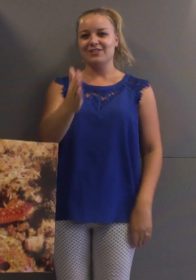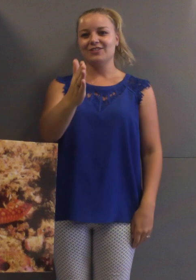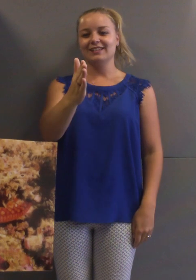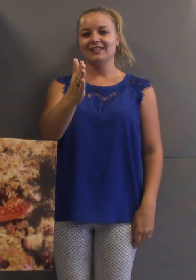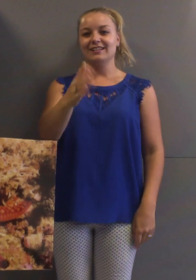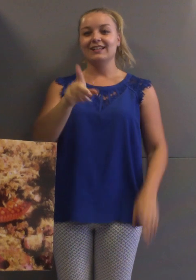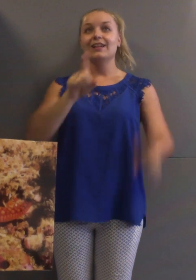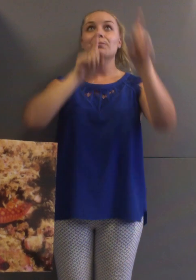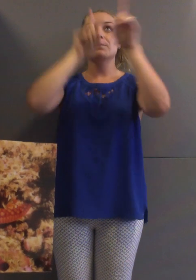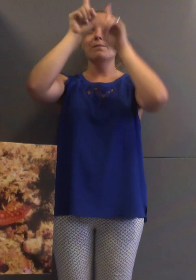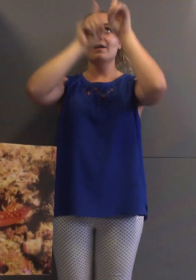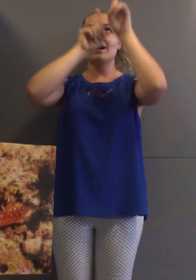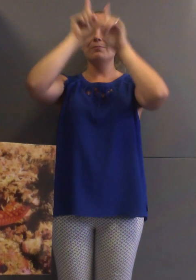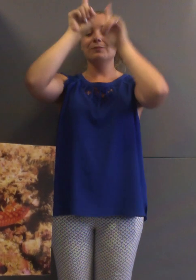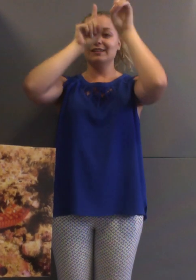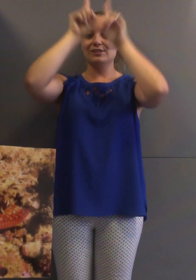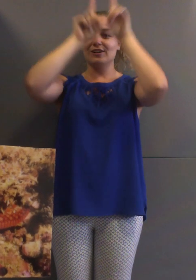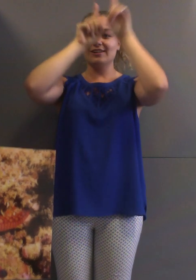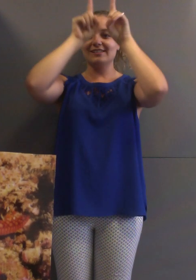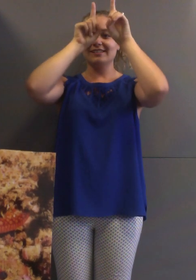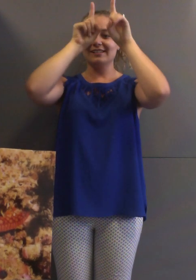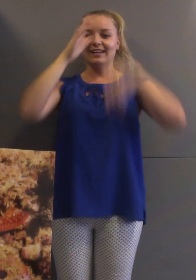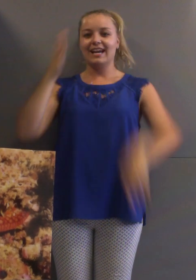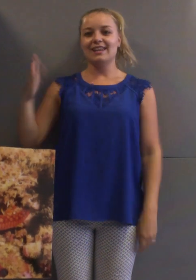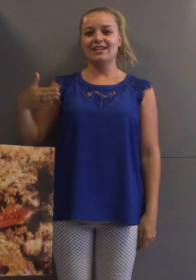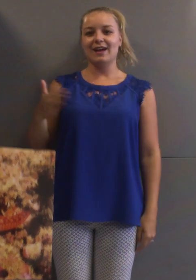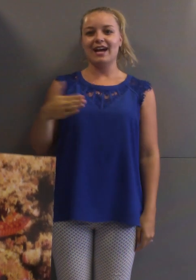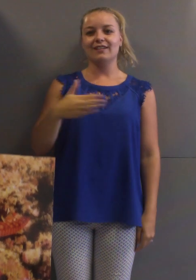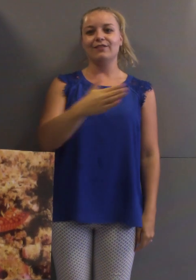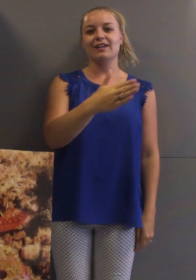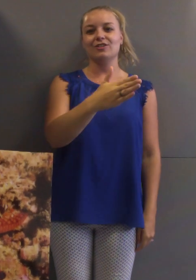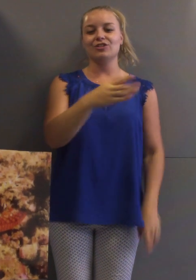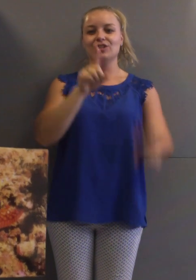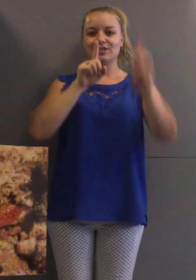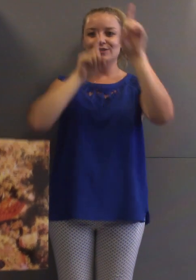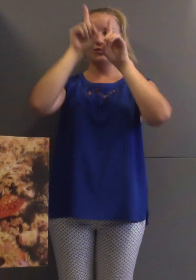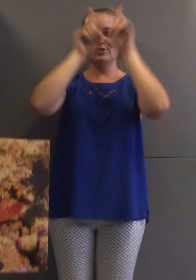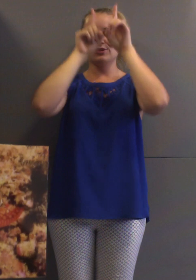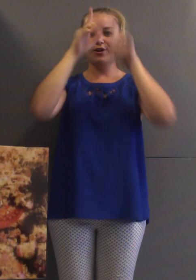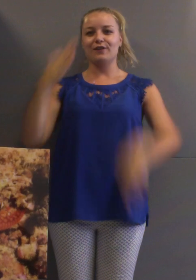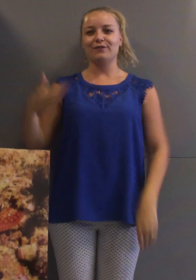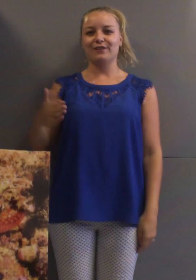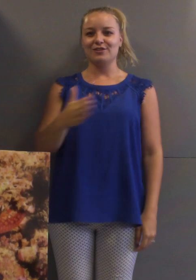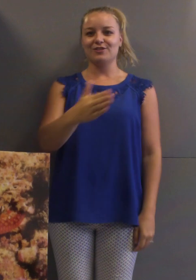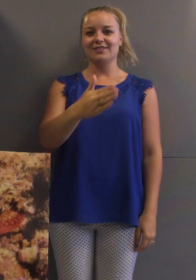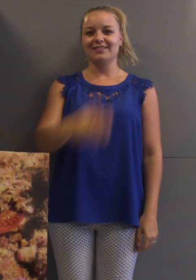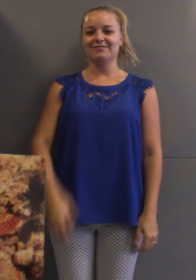Starfish. Up with the stars, and then you add in fish. Starfish.